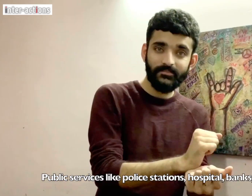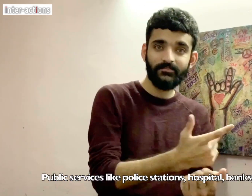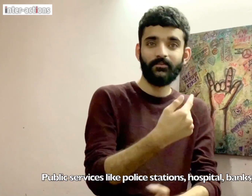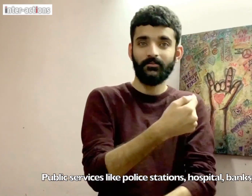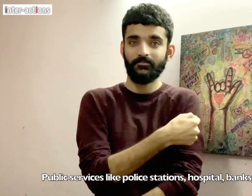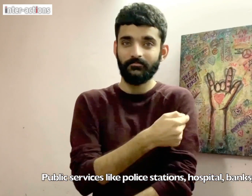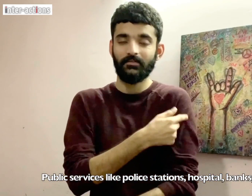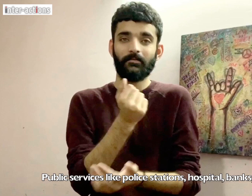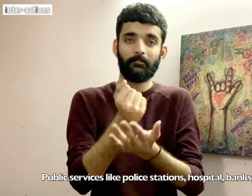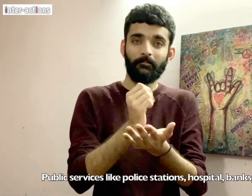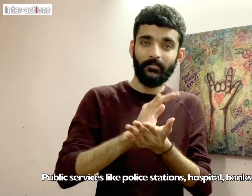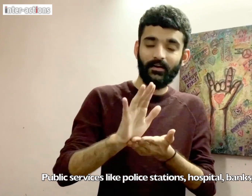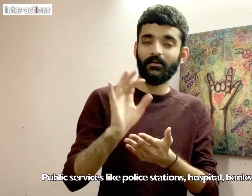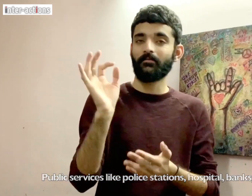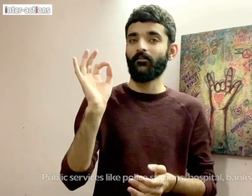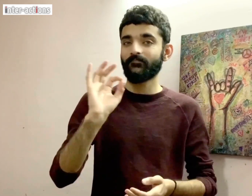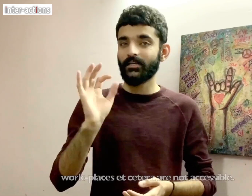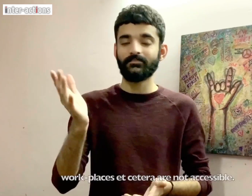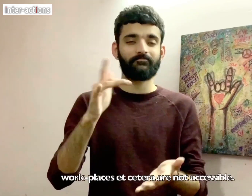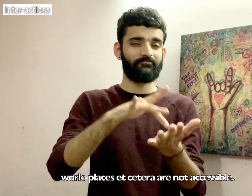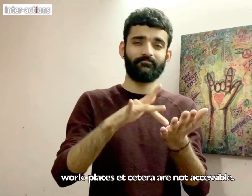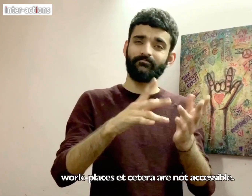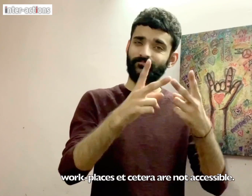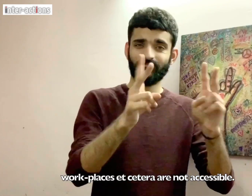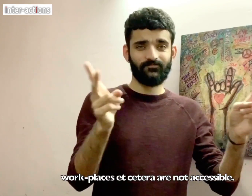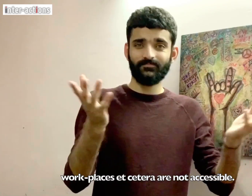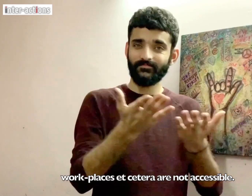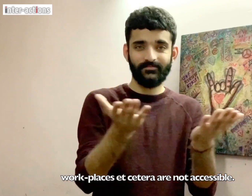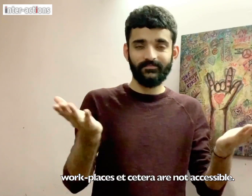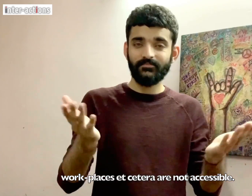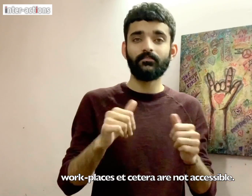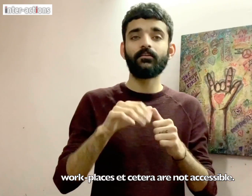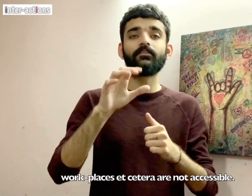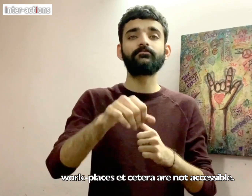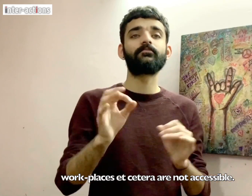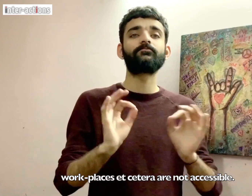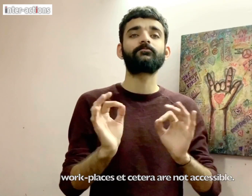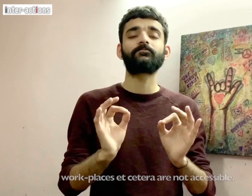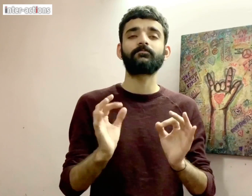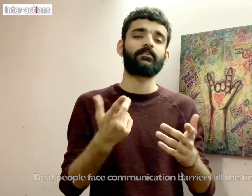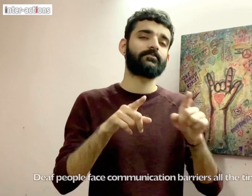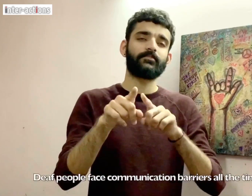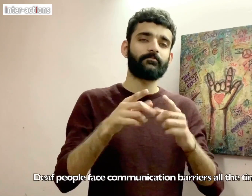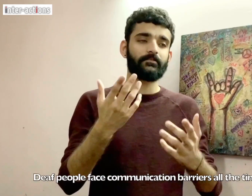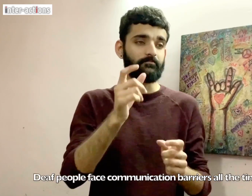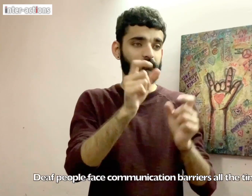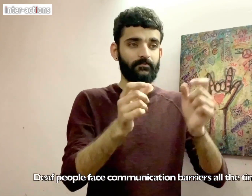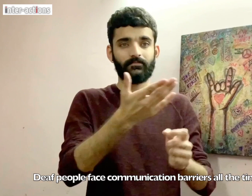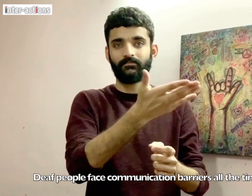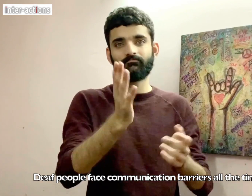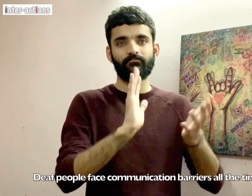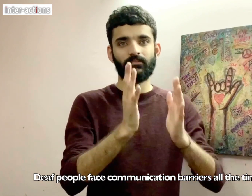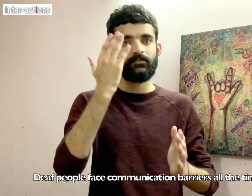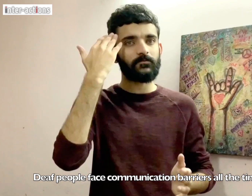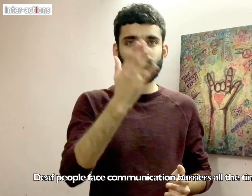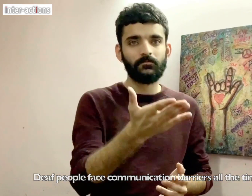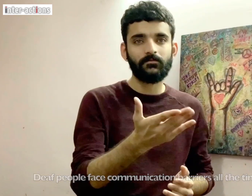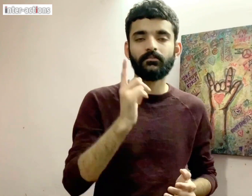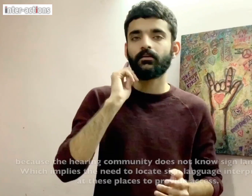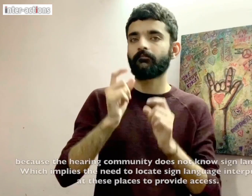stations, hospitals, banks, workplaces, etc., are not accessible. Deaf people face communication barriers all the